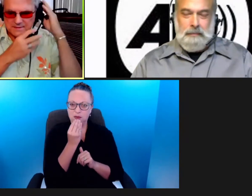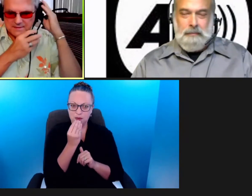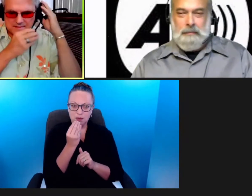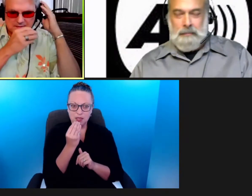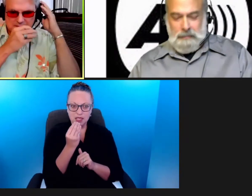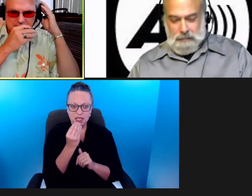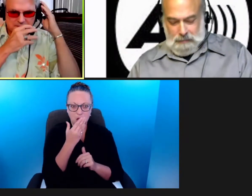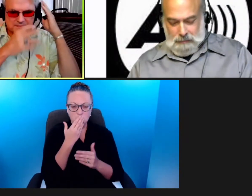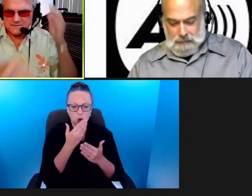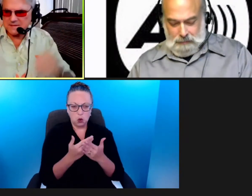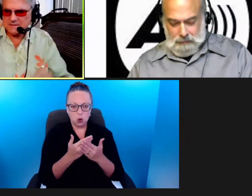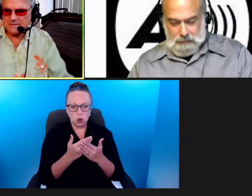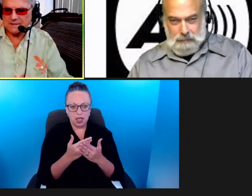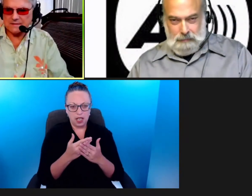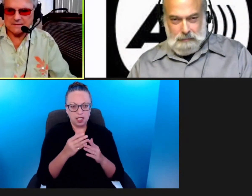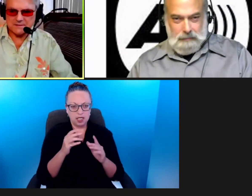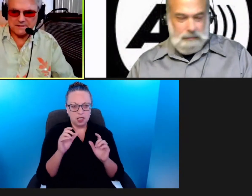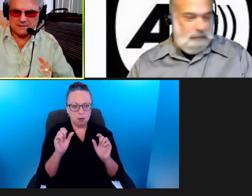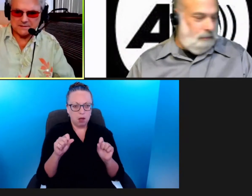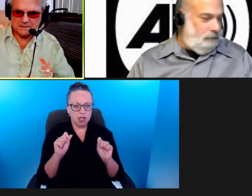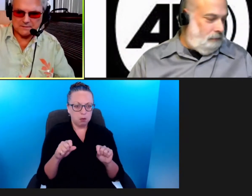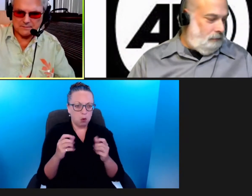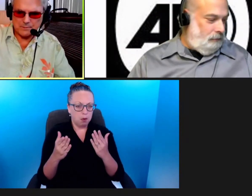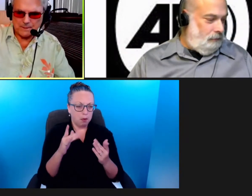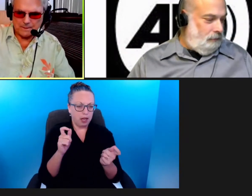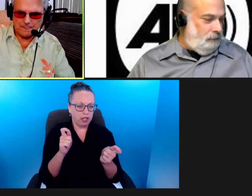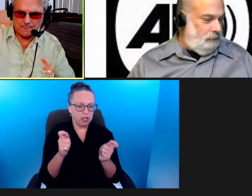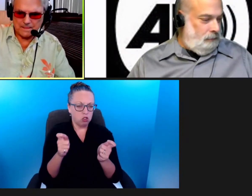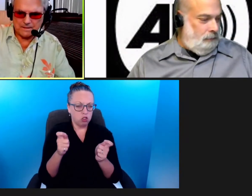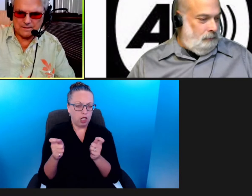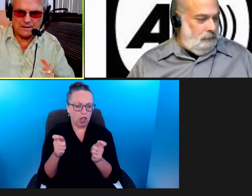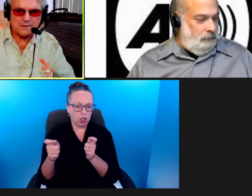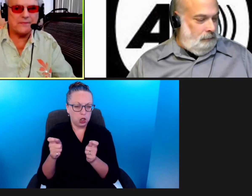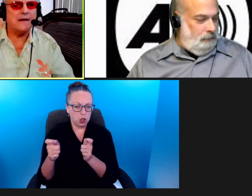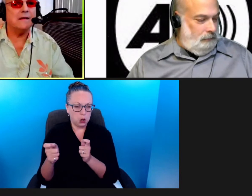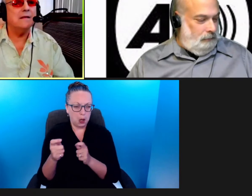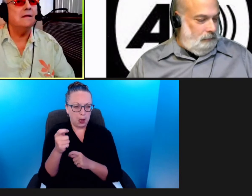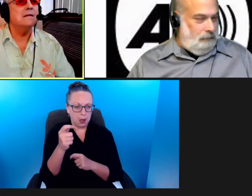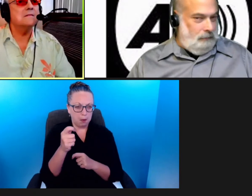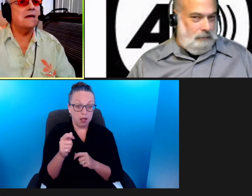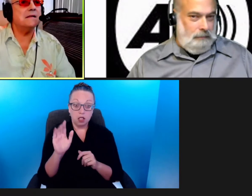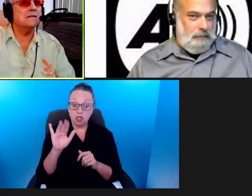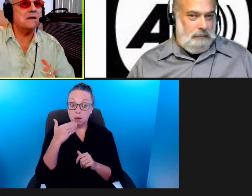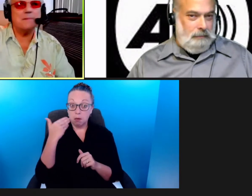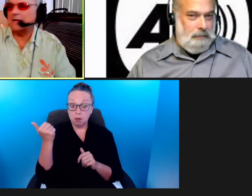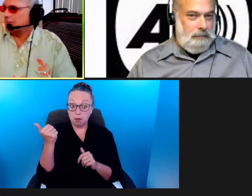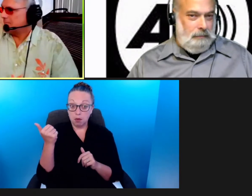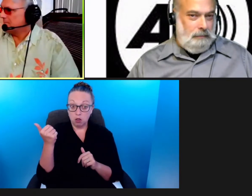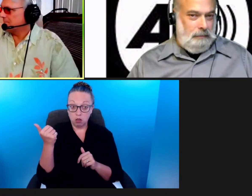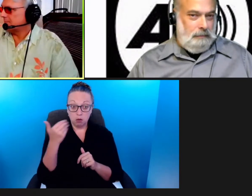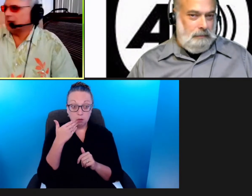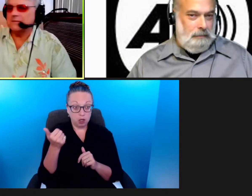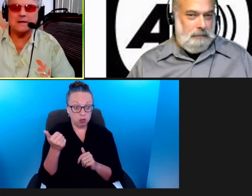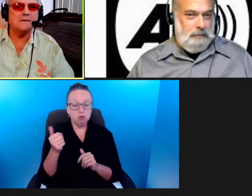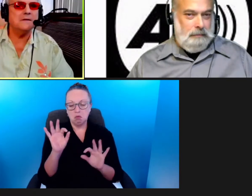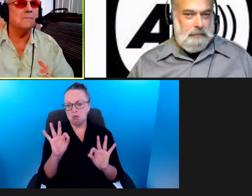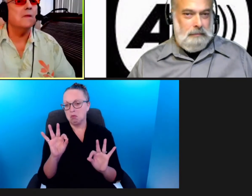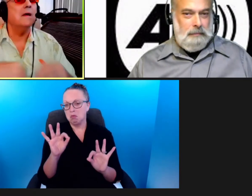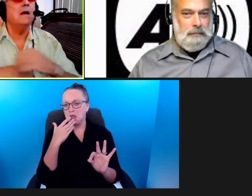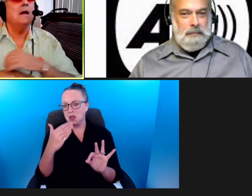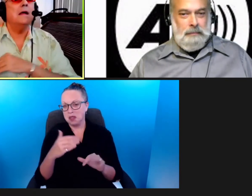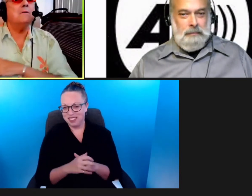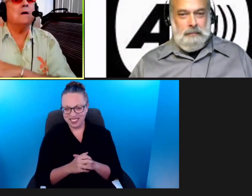see if I can change... Do How your about knobs. that? Is that better? Now you're good. Okay,